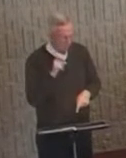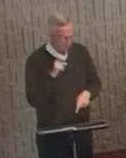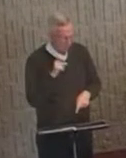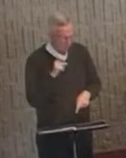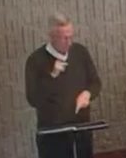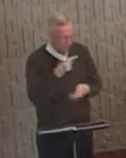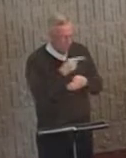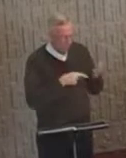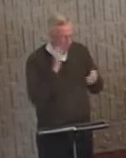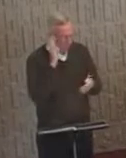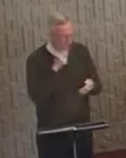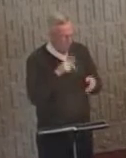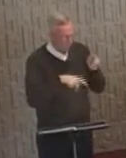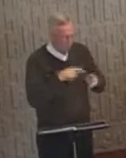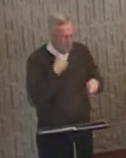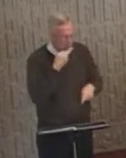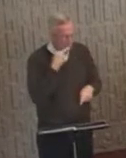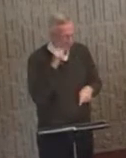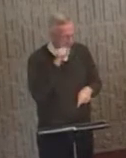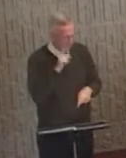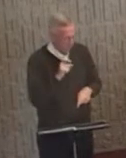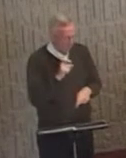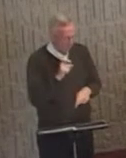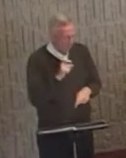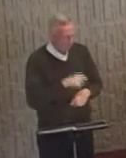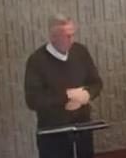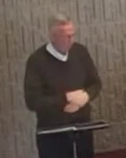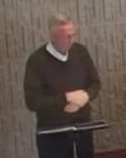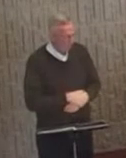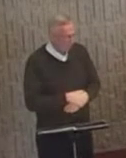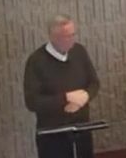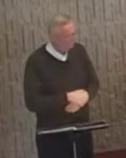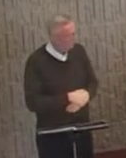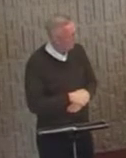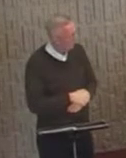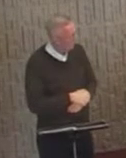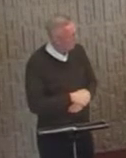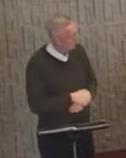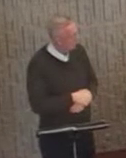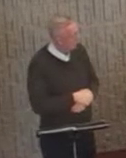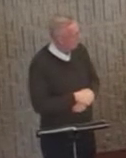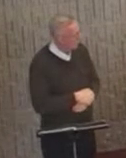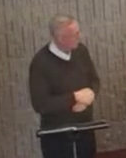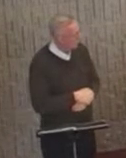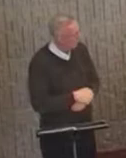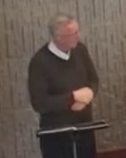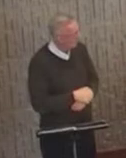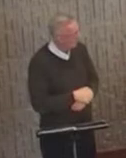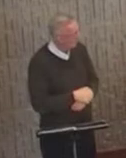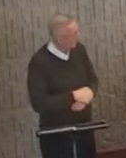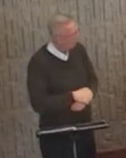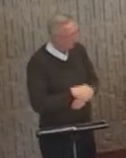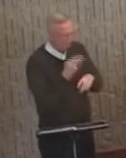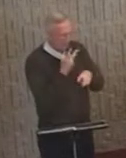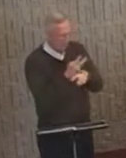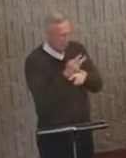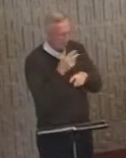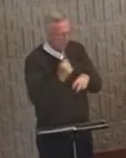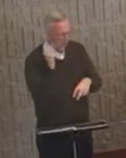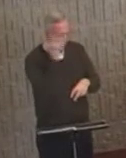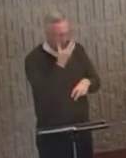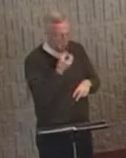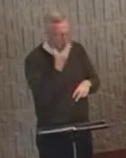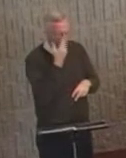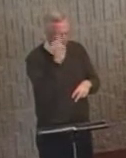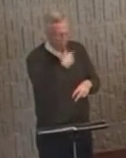What will people say? That old Belafagora, keep a beautiful face, don't let